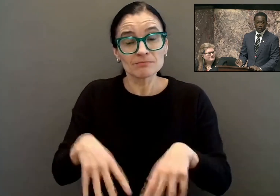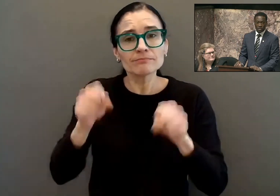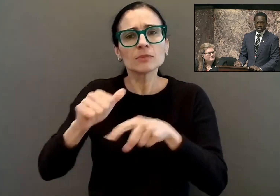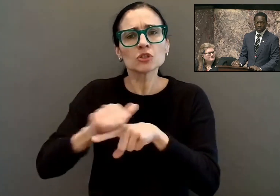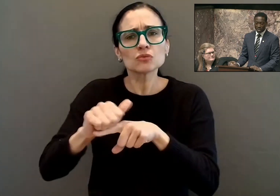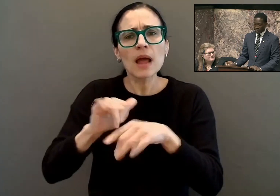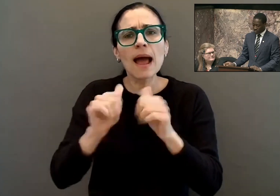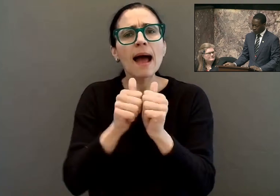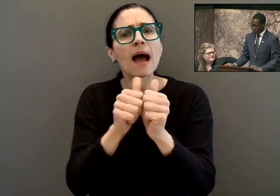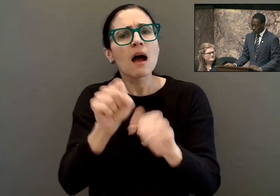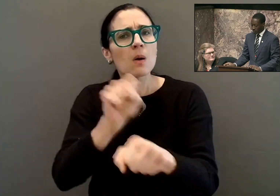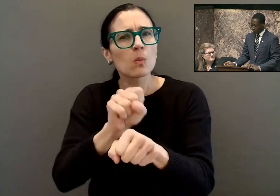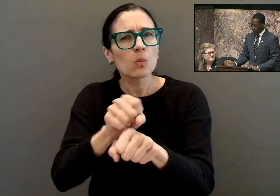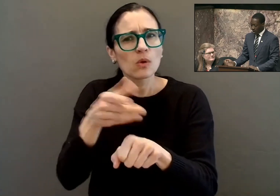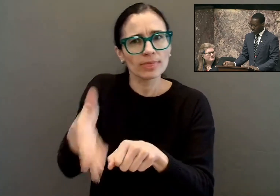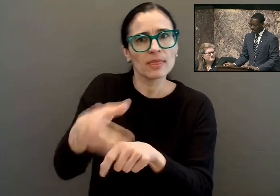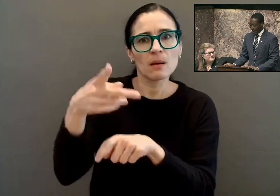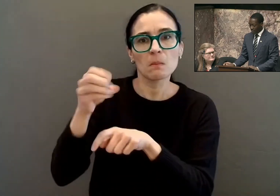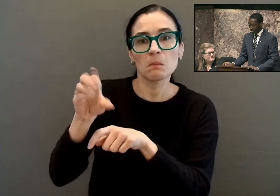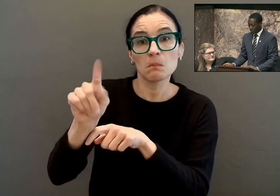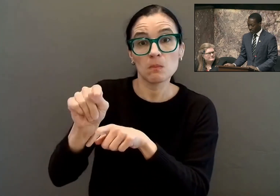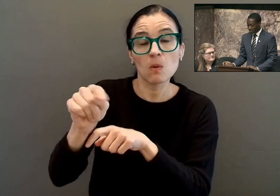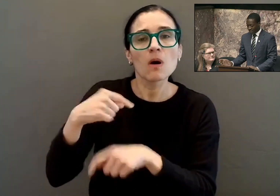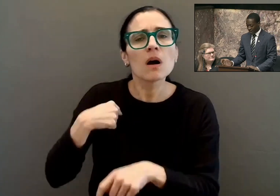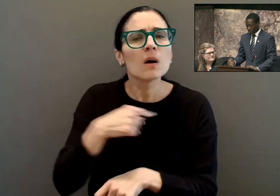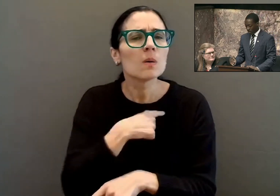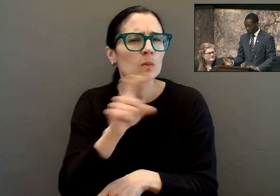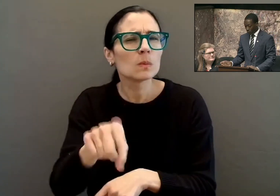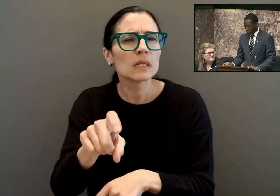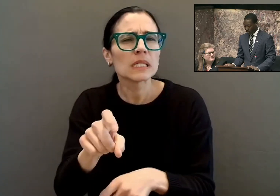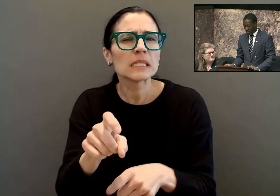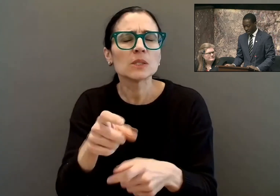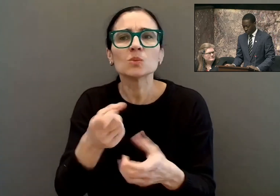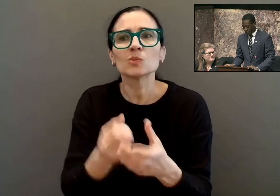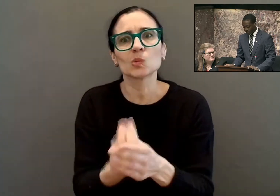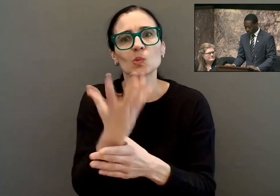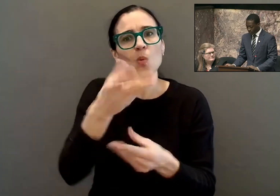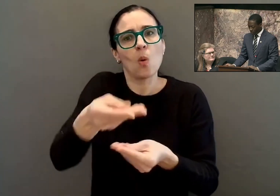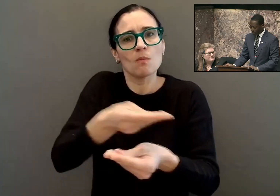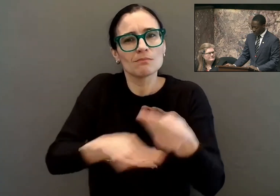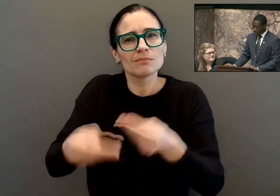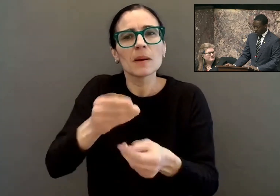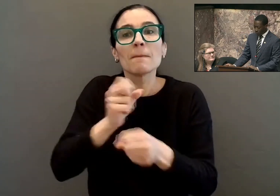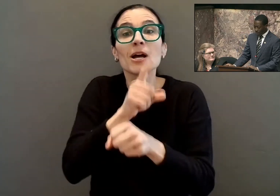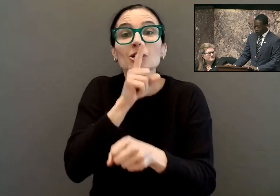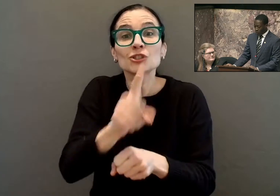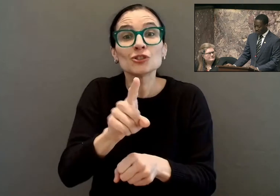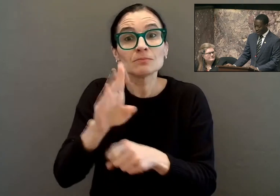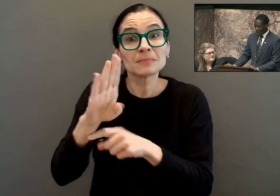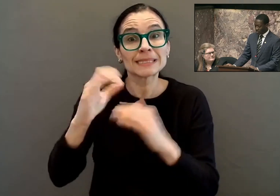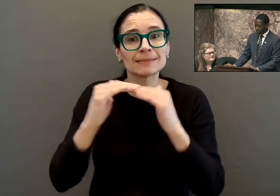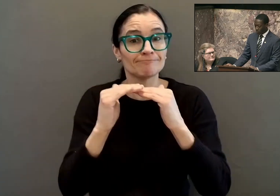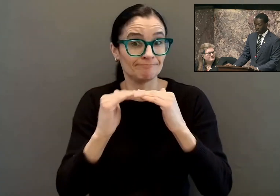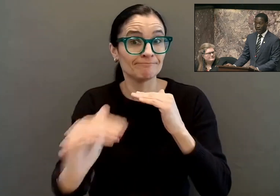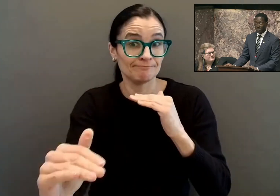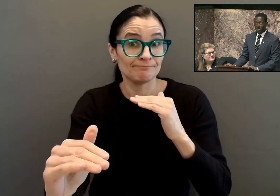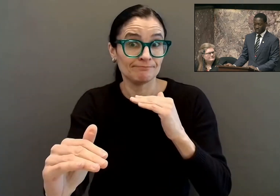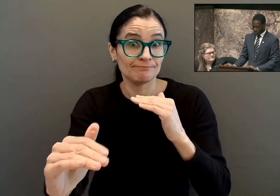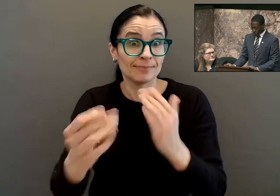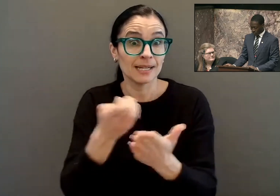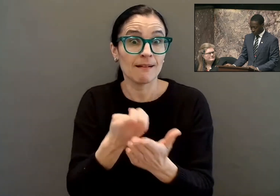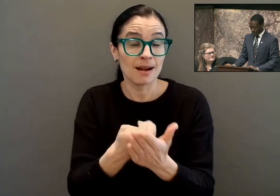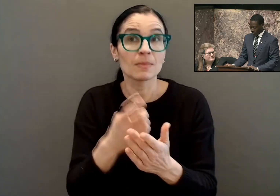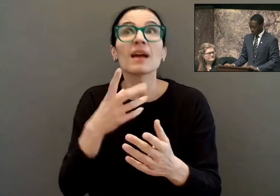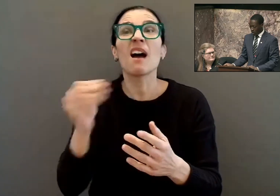economy to secure BC's future on the economic stage and world stage. Quebec already has a port strategy